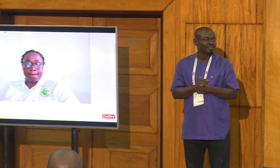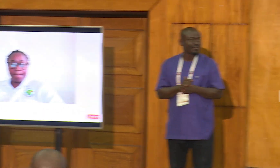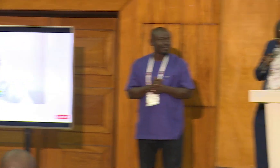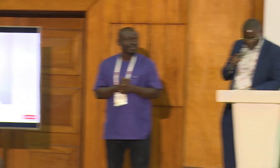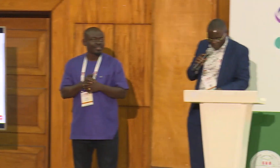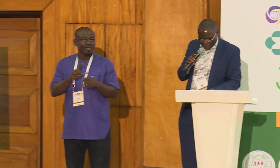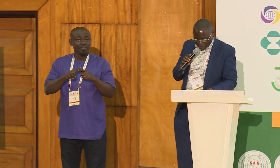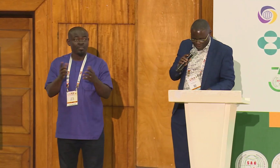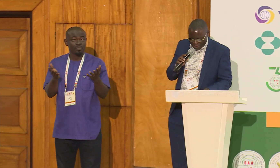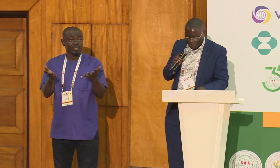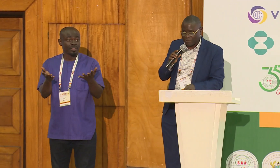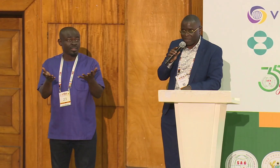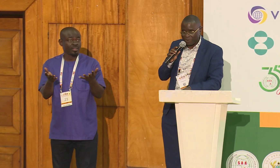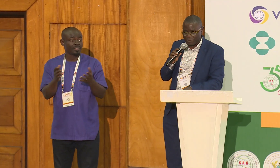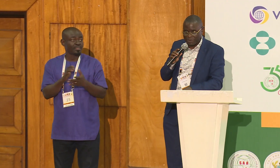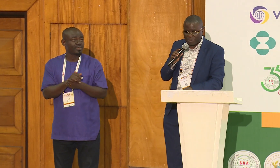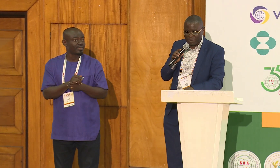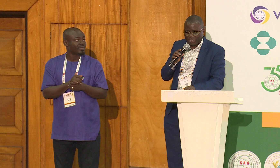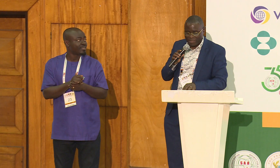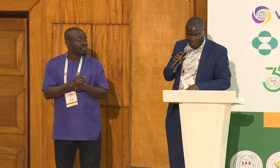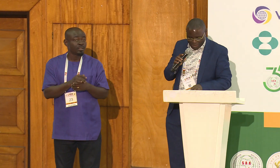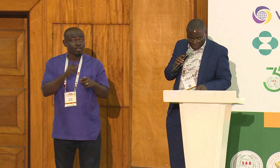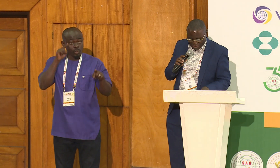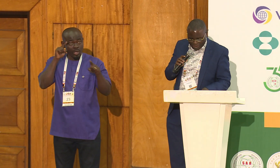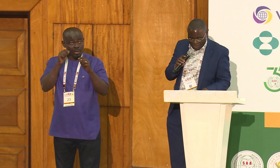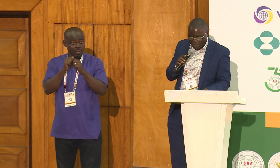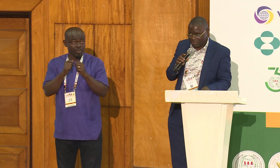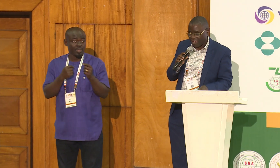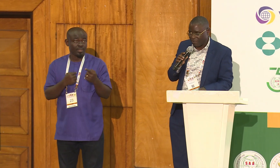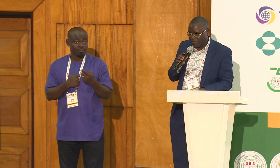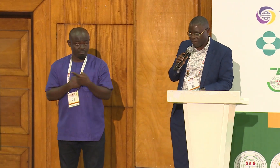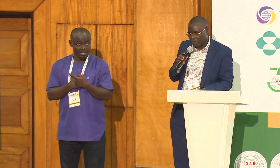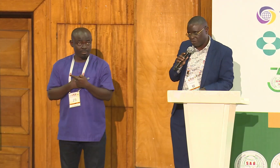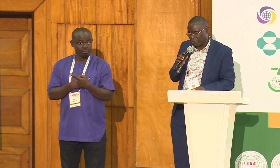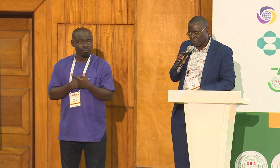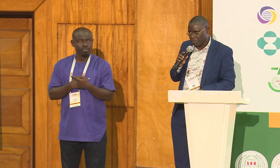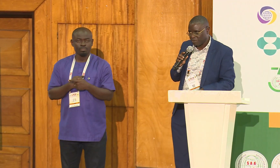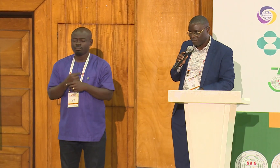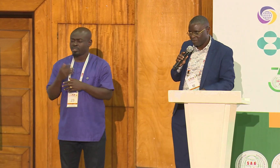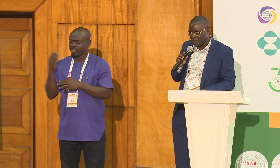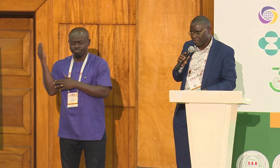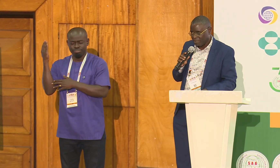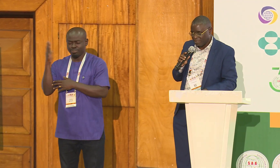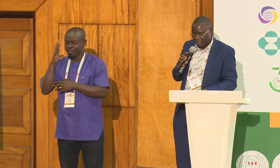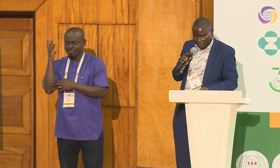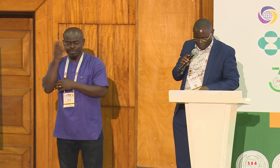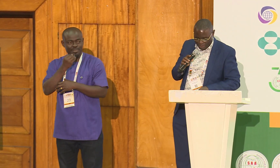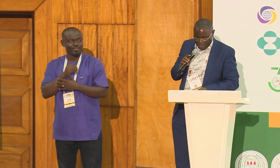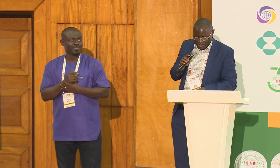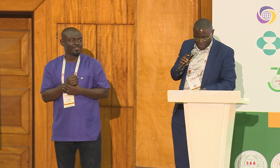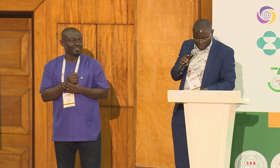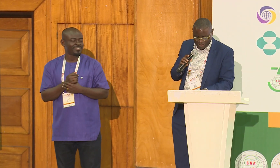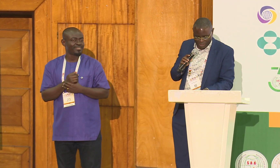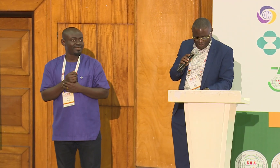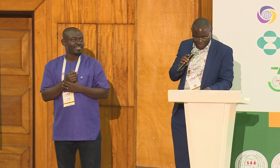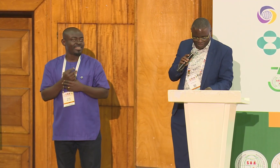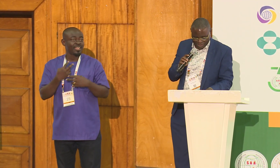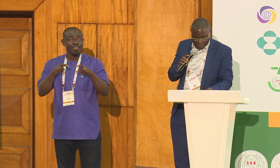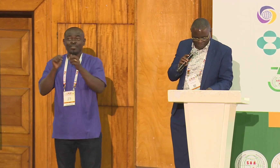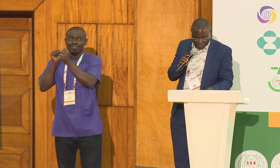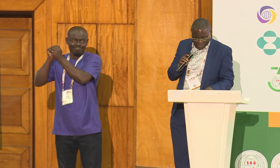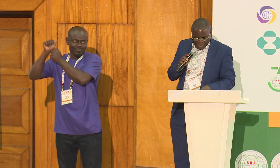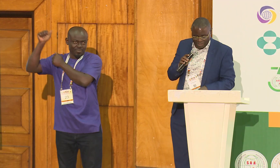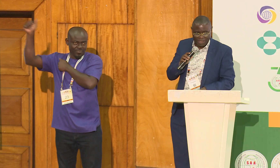Colleagues in the audience, you will agree with me that she has done a very good job, even at a